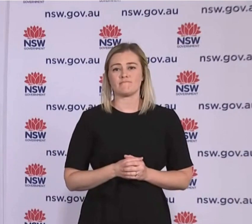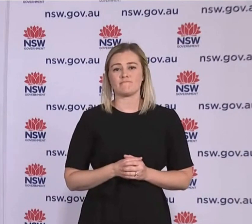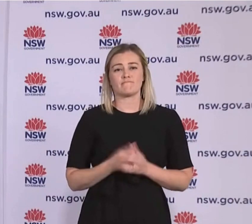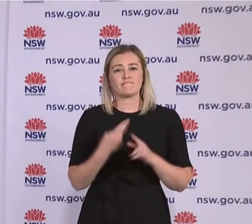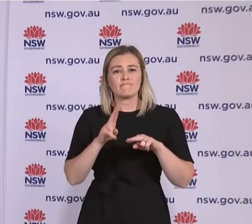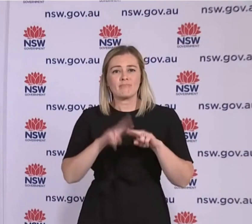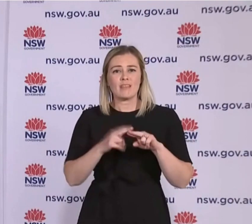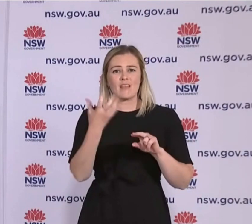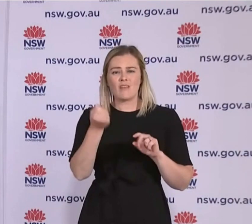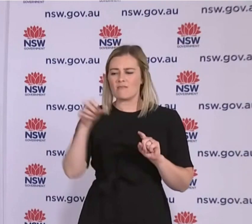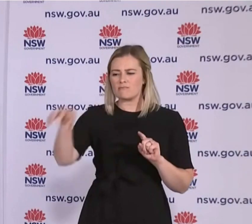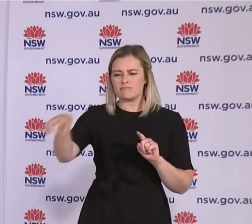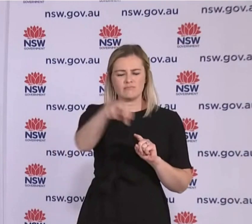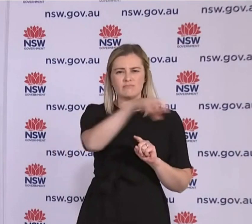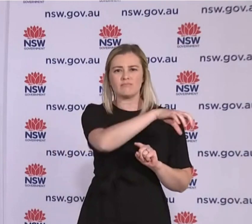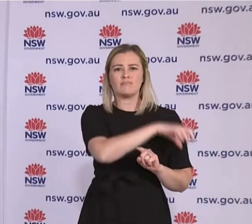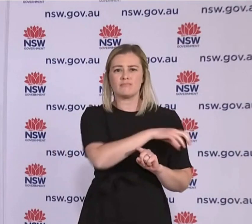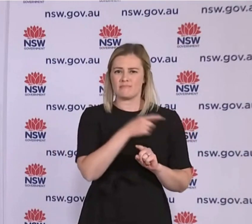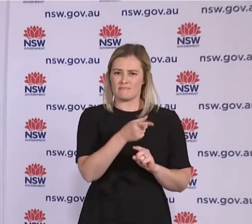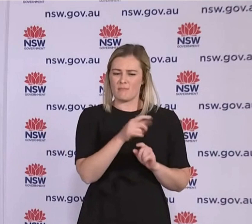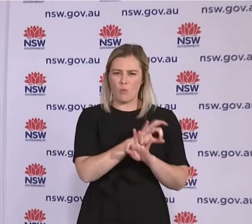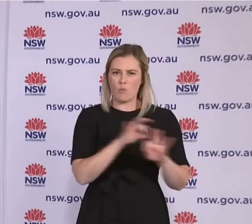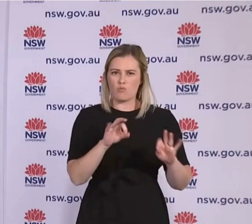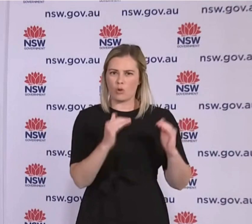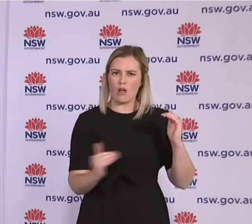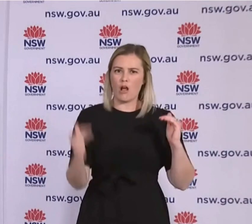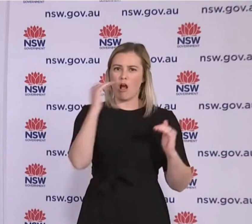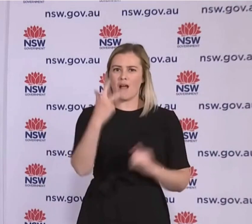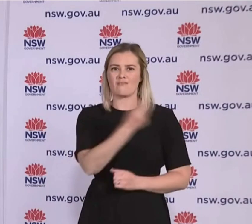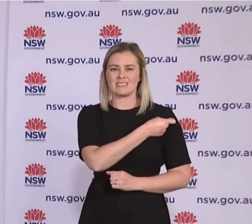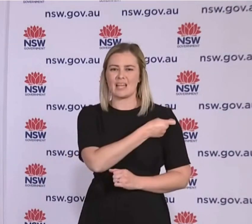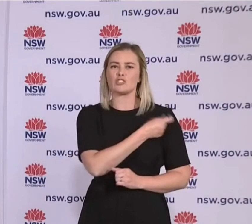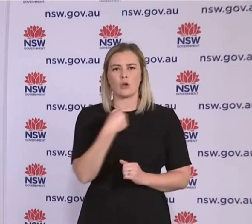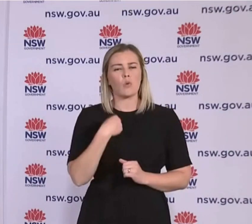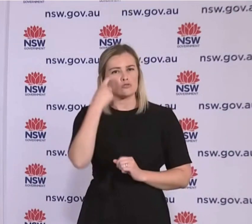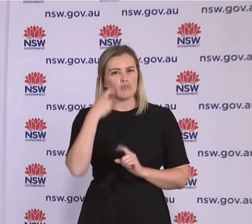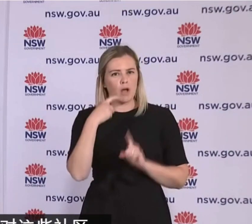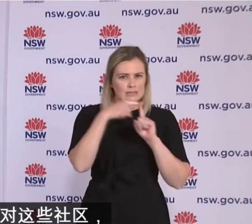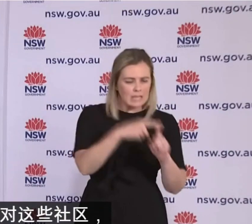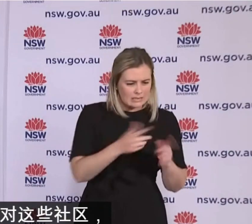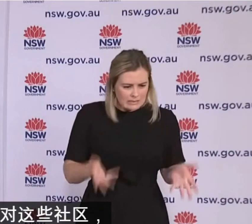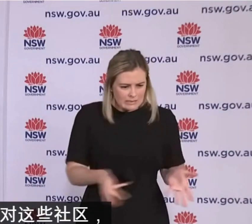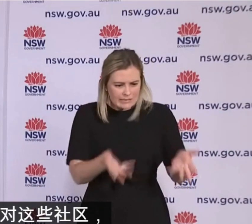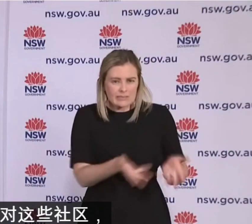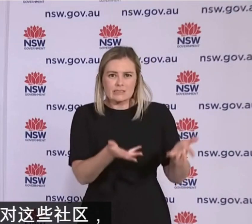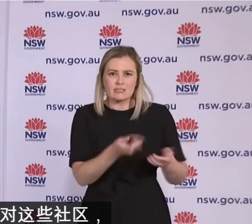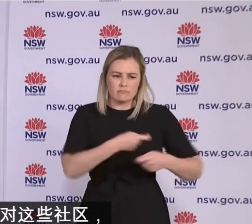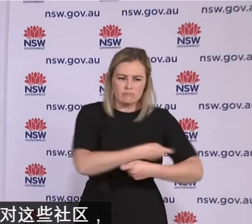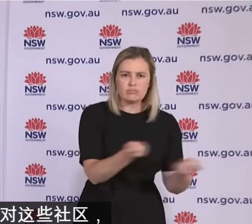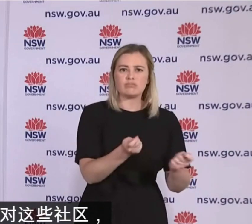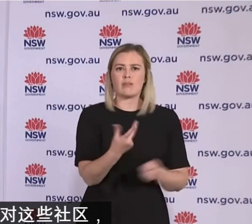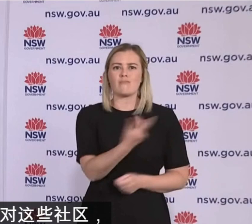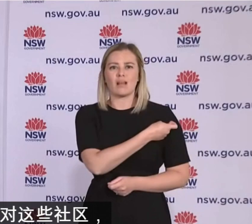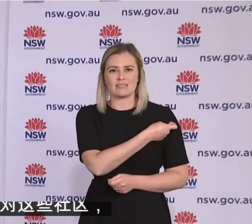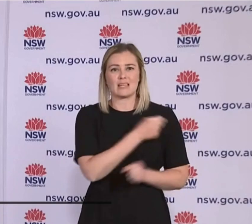that for whatever reason have low vaccination rates, that we try and target those communities depending on the supply we have of the vaccine, but also